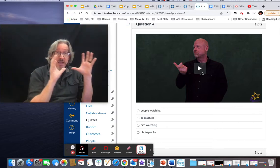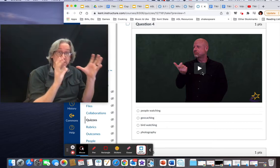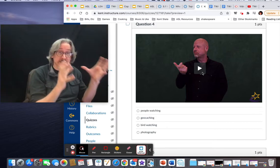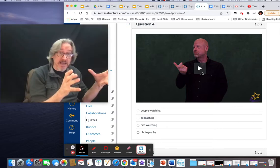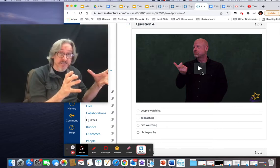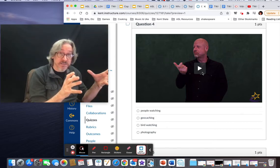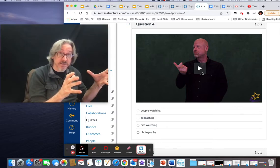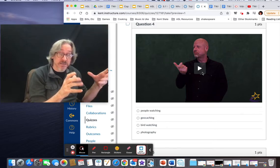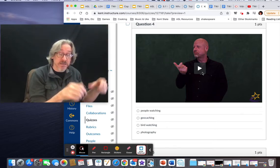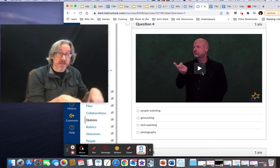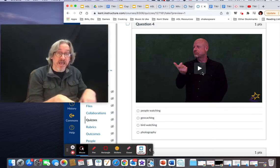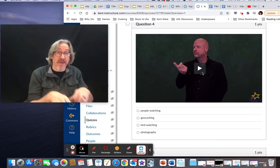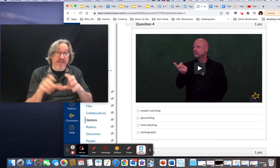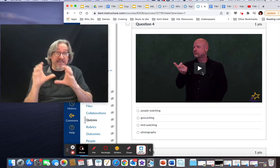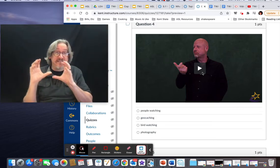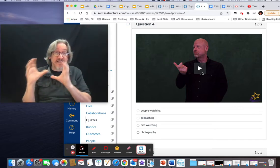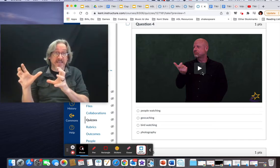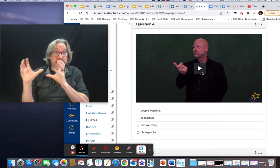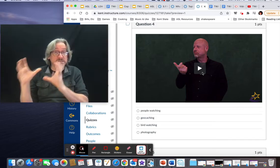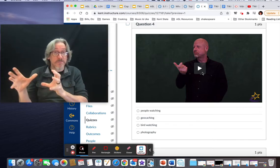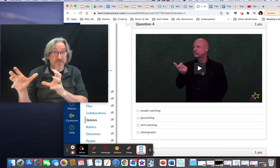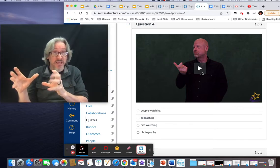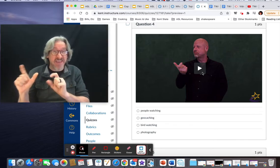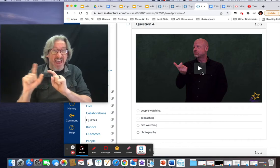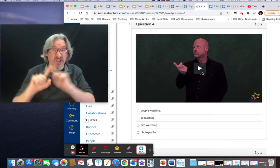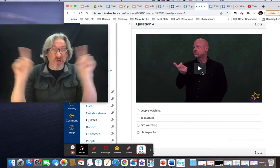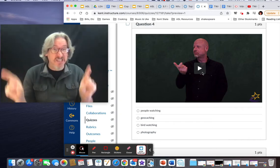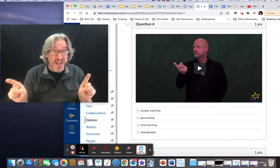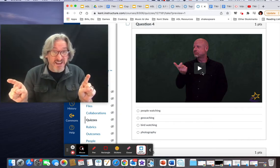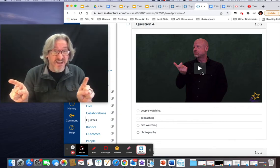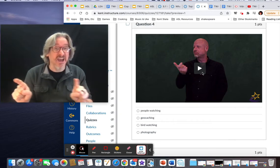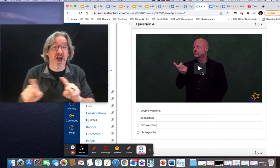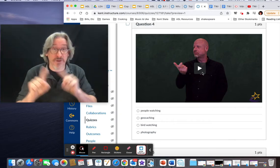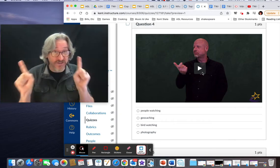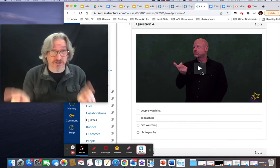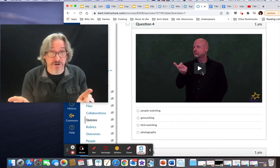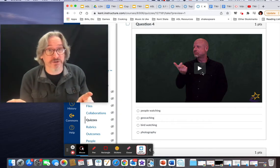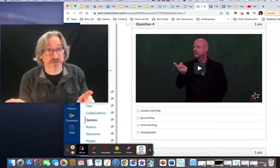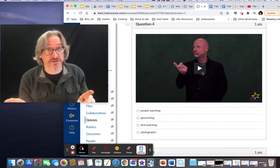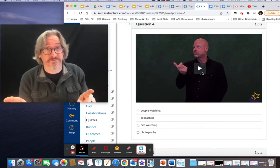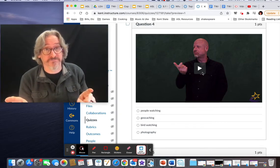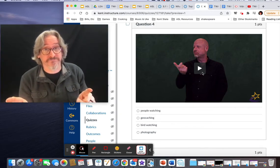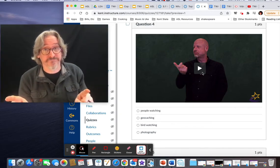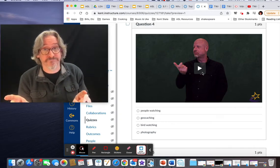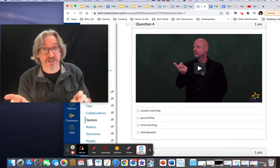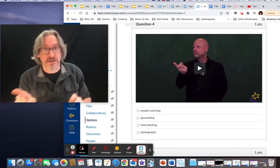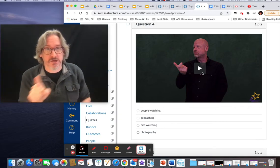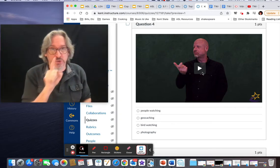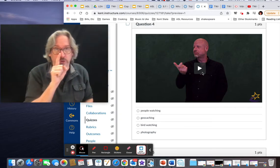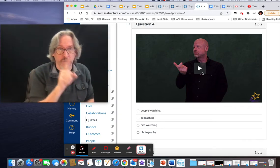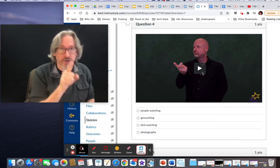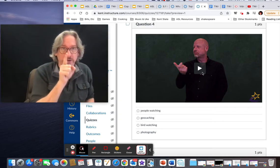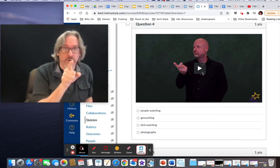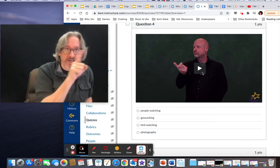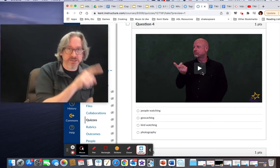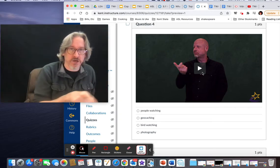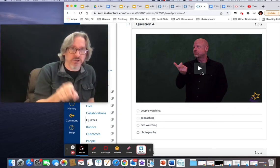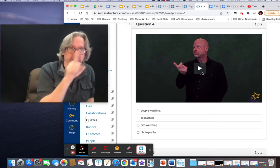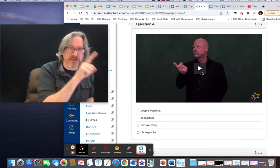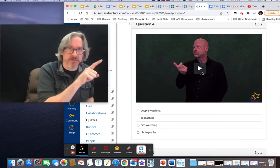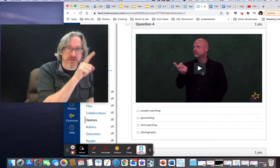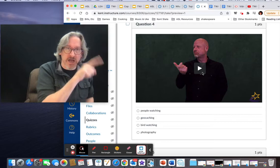up the context, and then he signs something that looks like a bunch of other options. So look at what